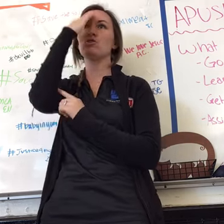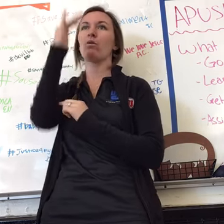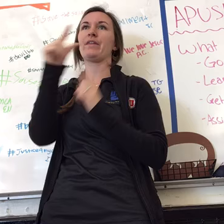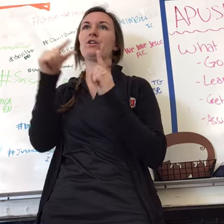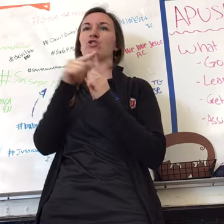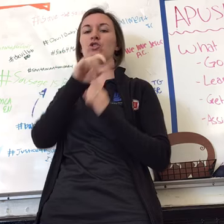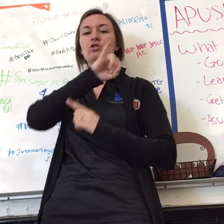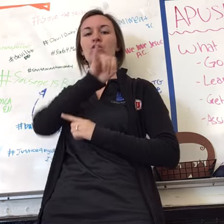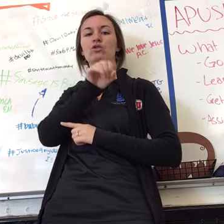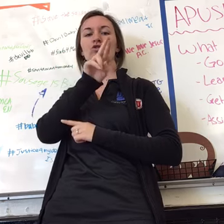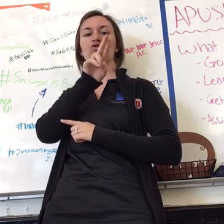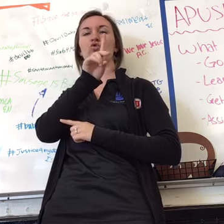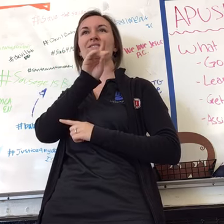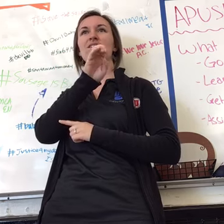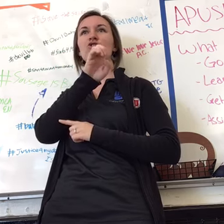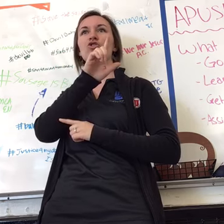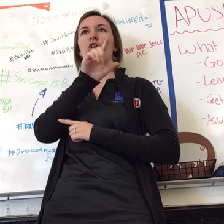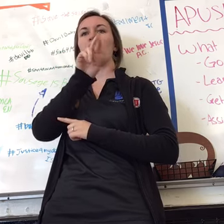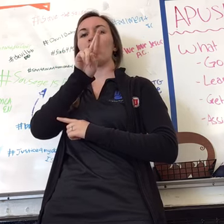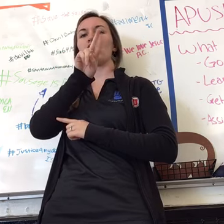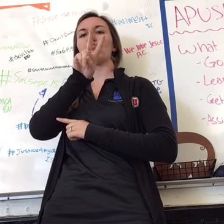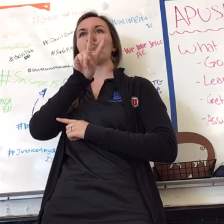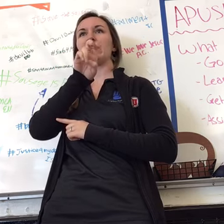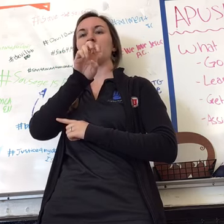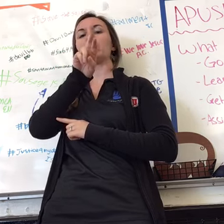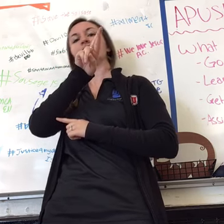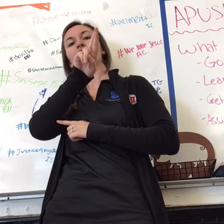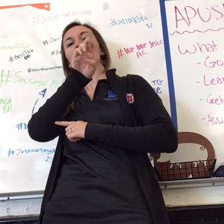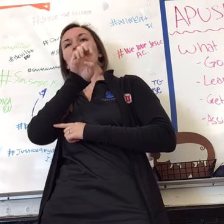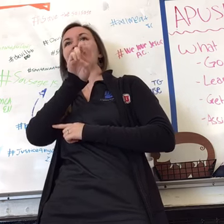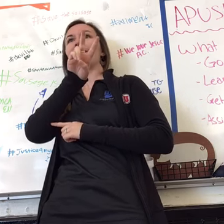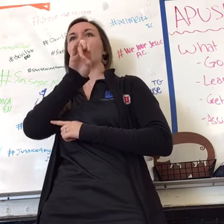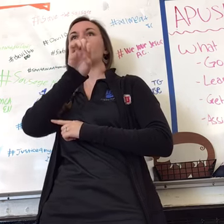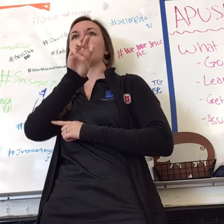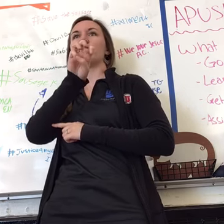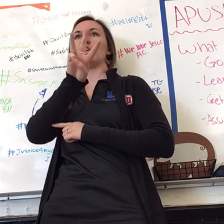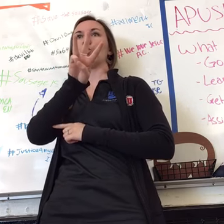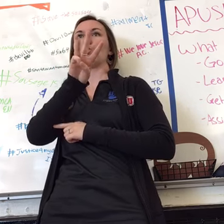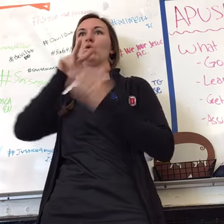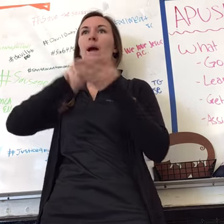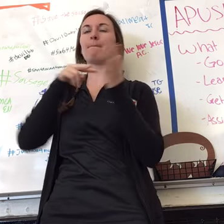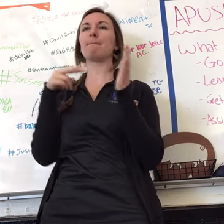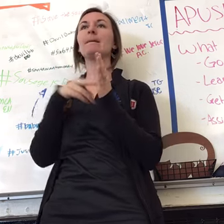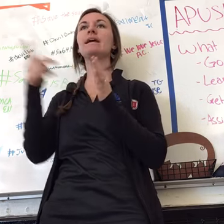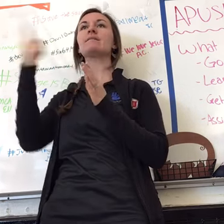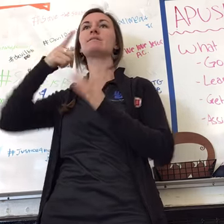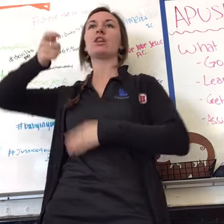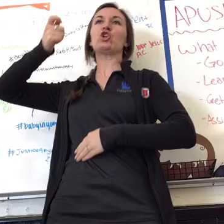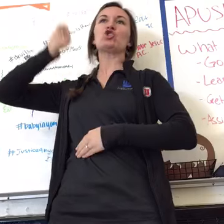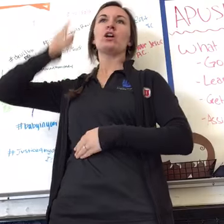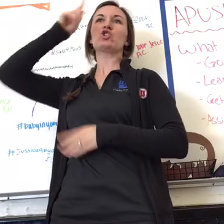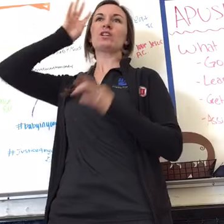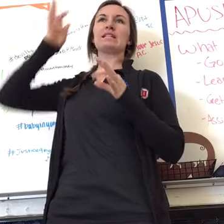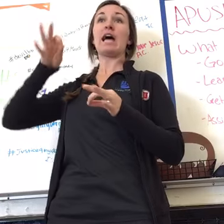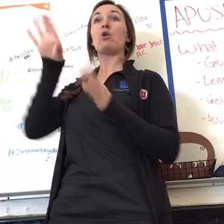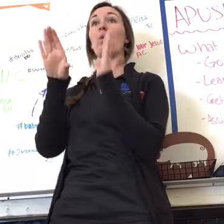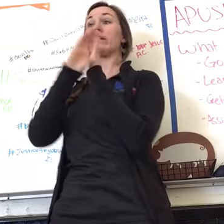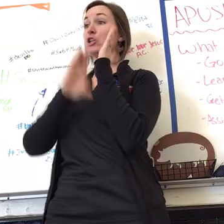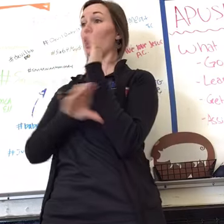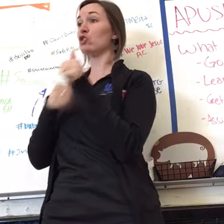Supreme Court now has power, and it can determine what is constitutional and what is not constitutional in lawsuits. If it